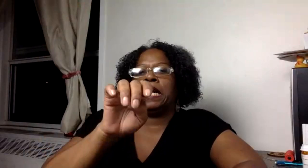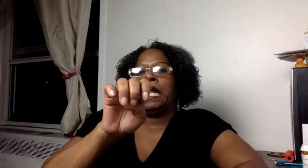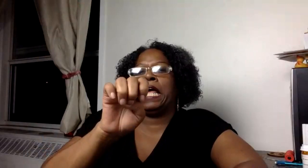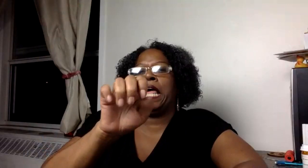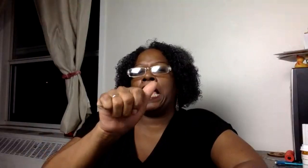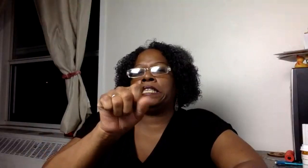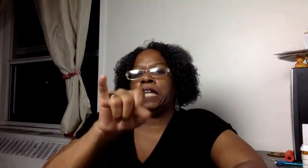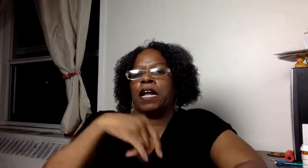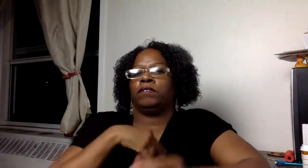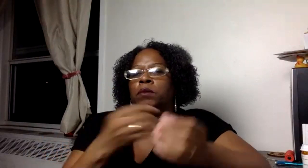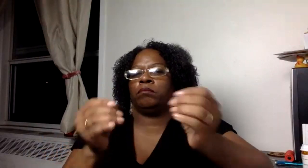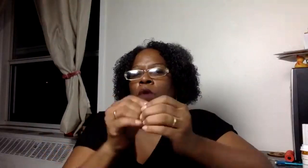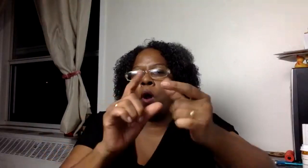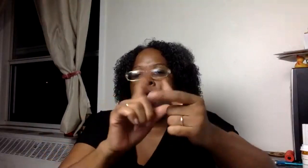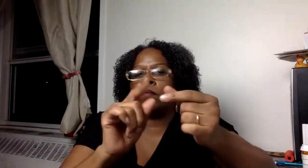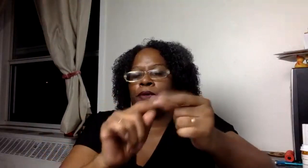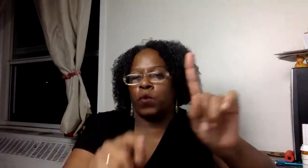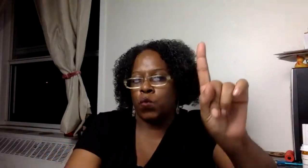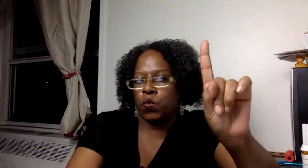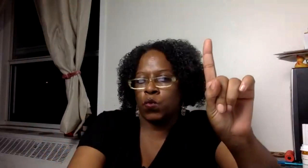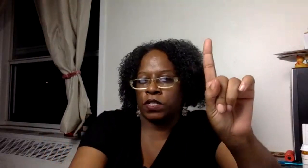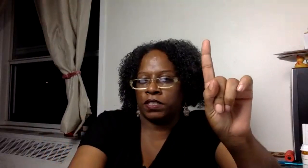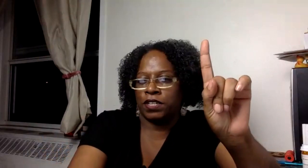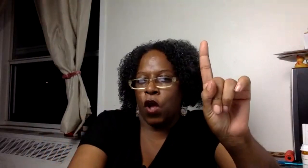mind starting that over again? They're going to spotlight the interpreter. Okay.